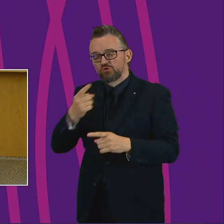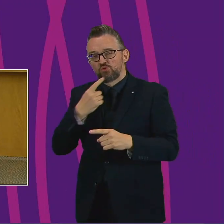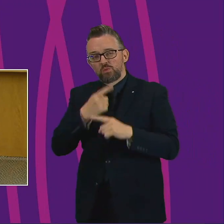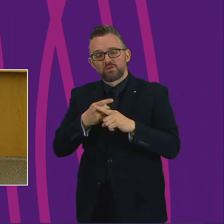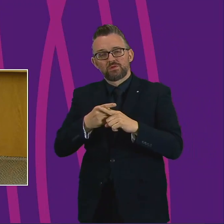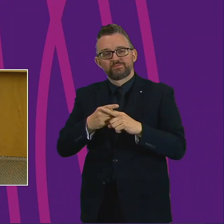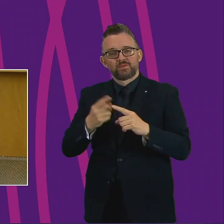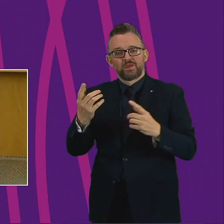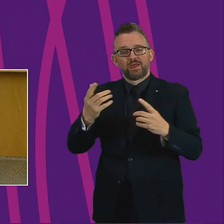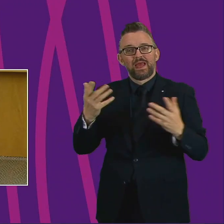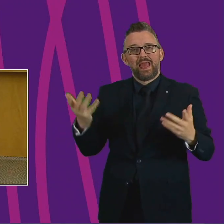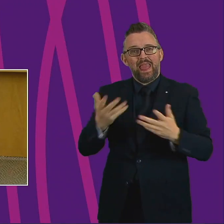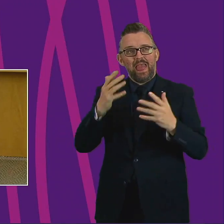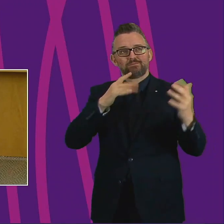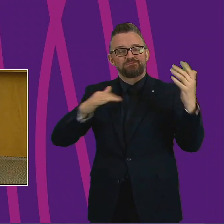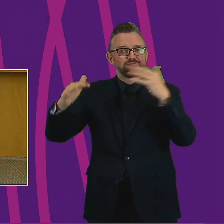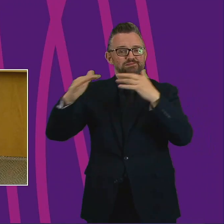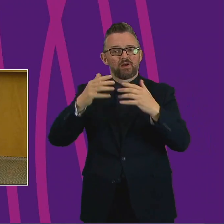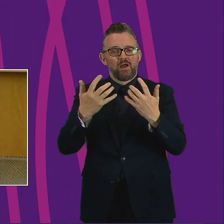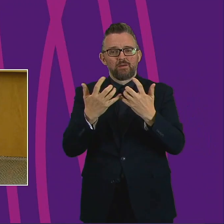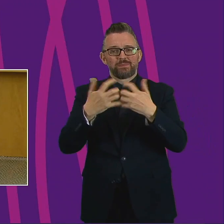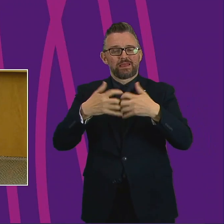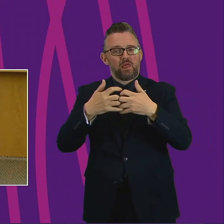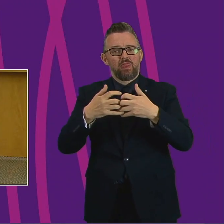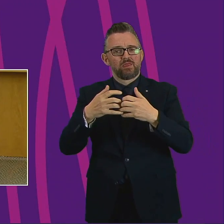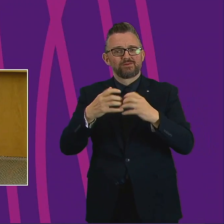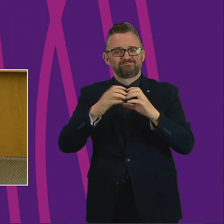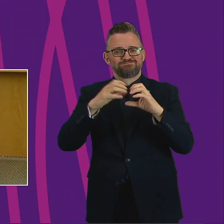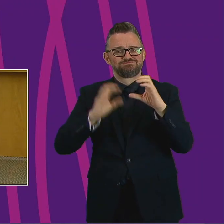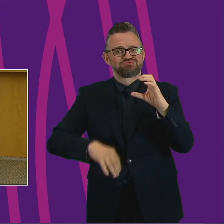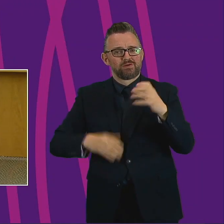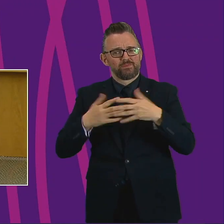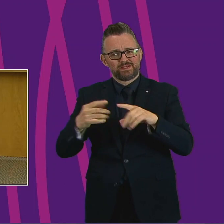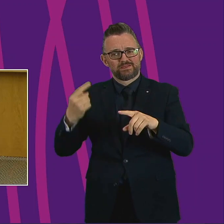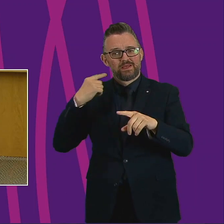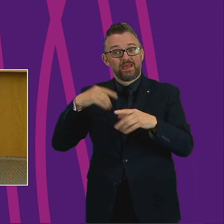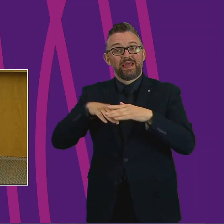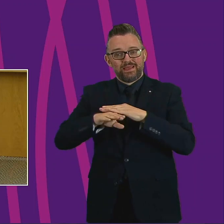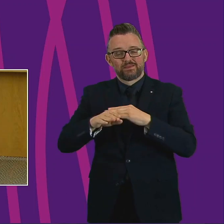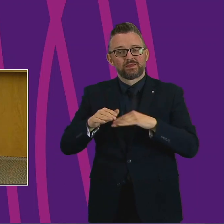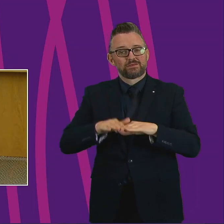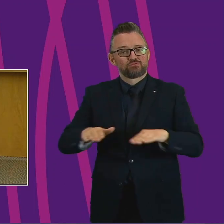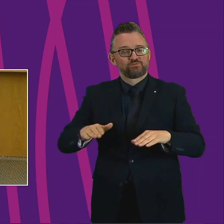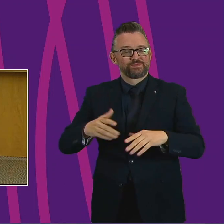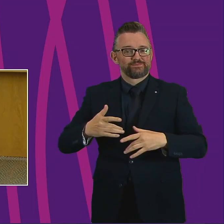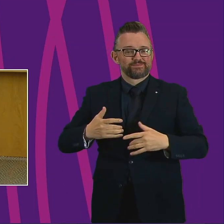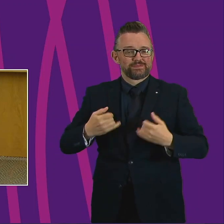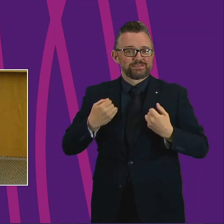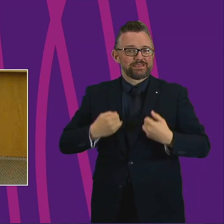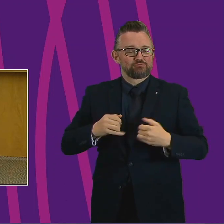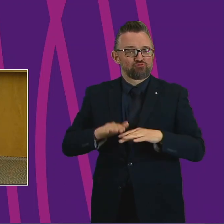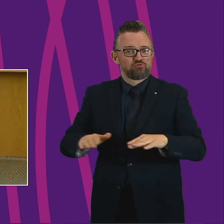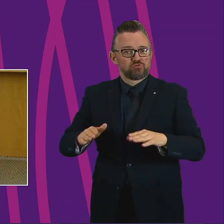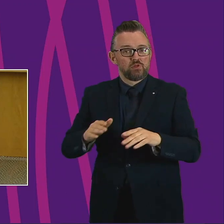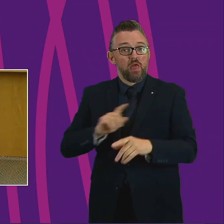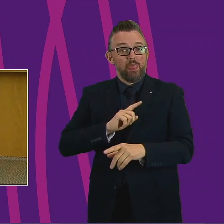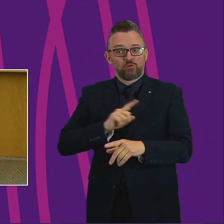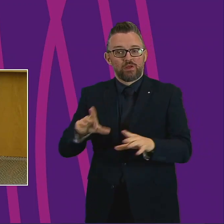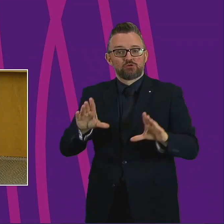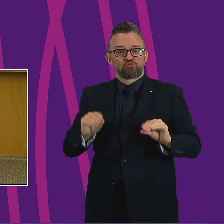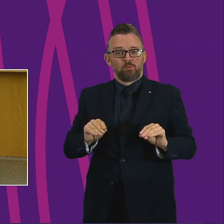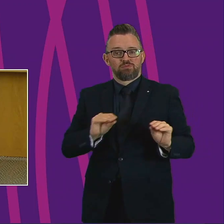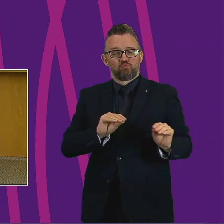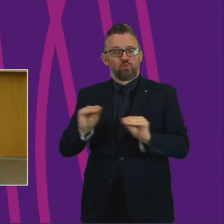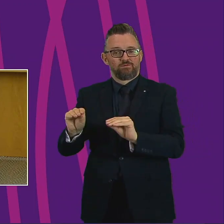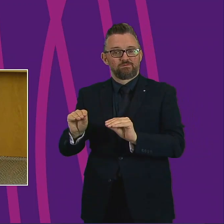to change over the air in the new sick kids, the critical care elements of the new sick kids, was the reason the move was halted